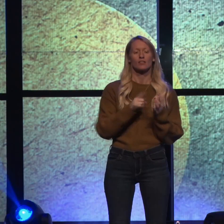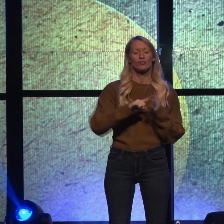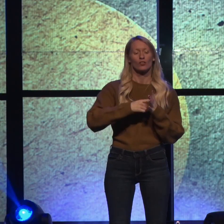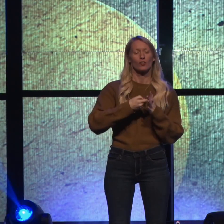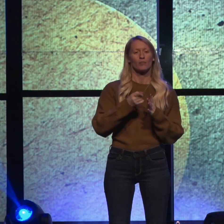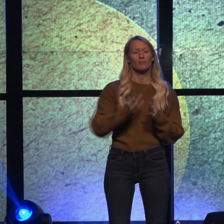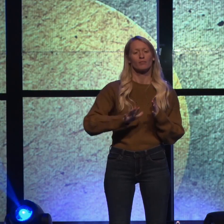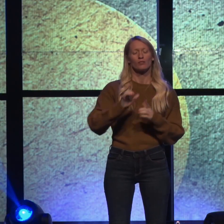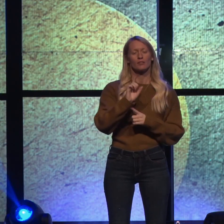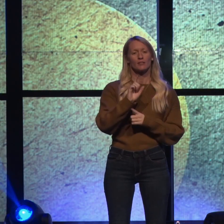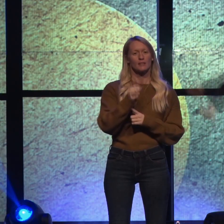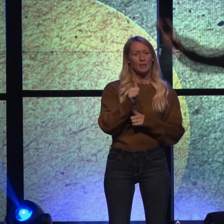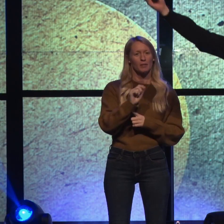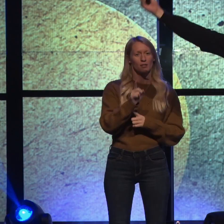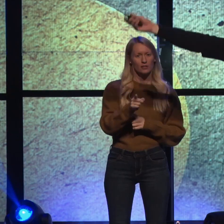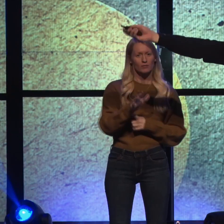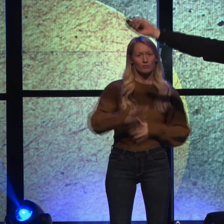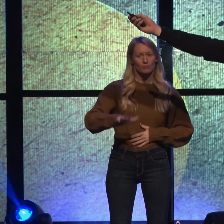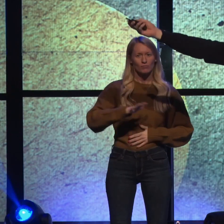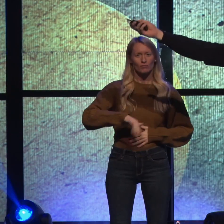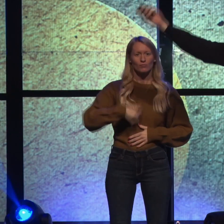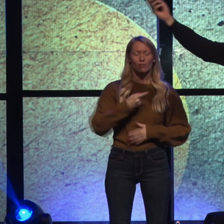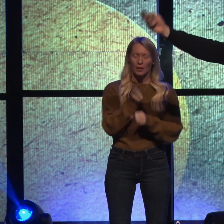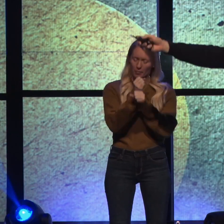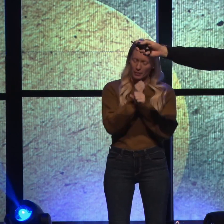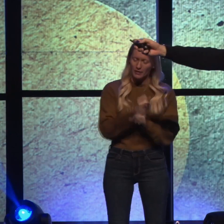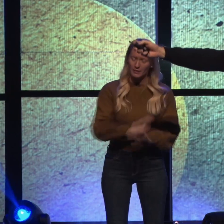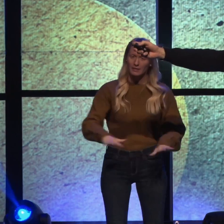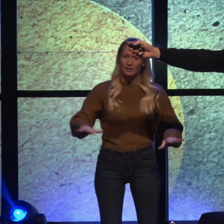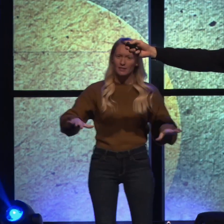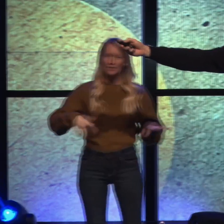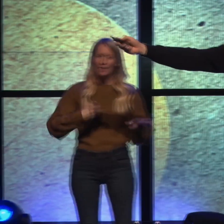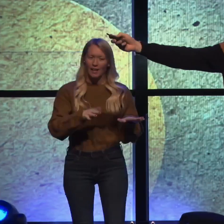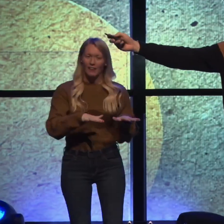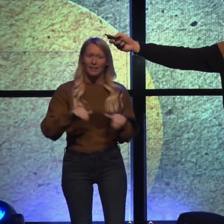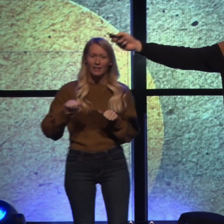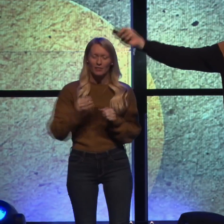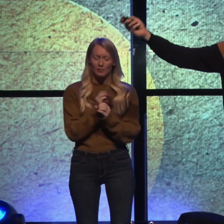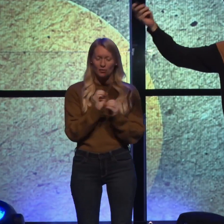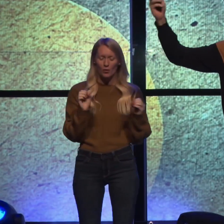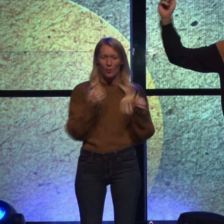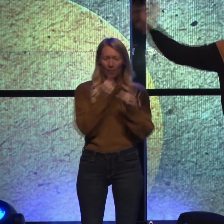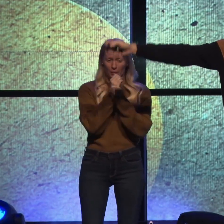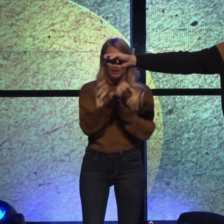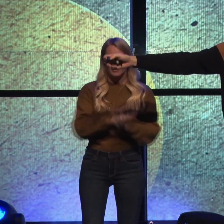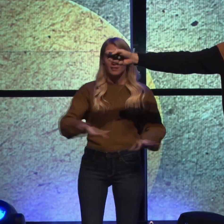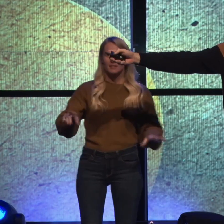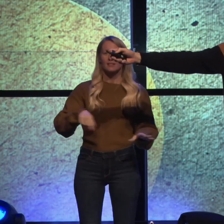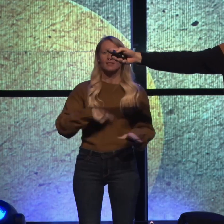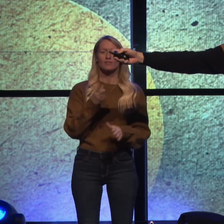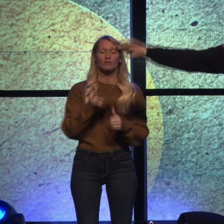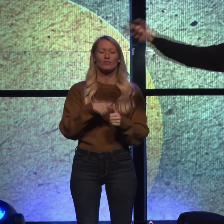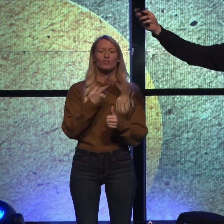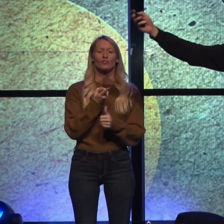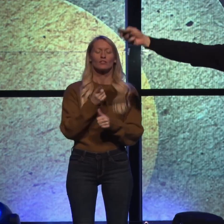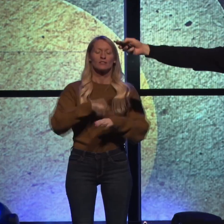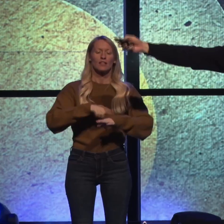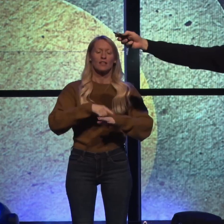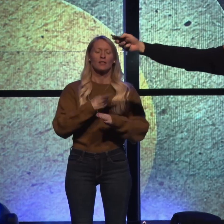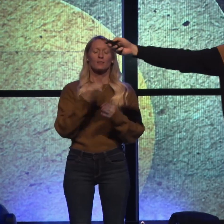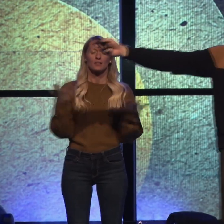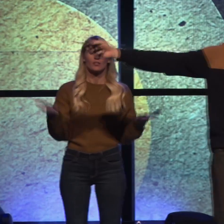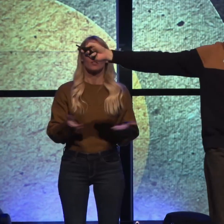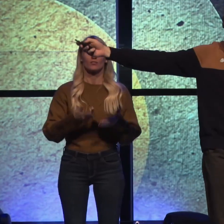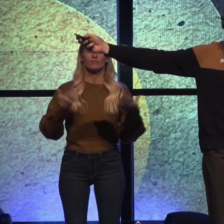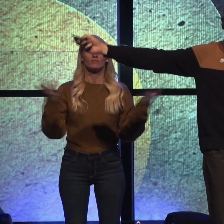All right? Thank you. Oh, we got our blessing. I'm not going to want to leave you without a blessing. If you're a guest here, we do a blessing every week. You're welcome to open your